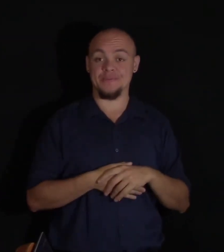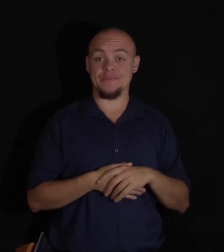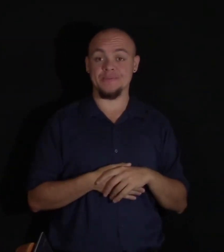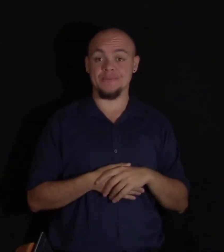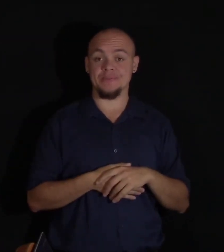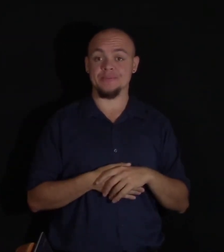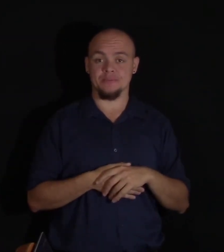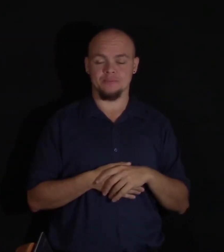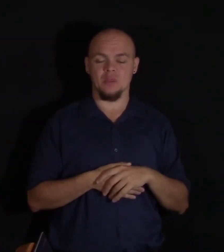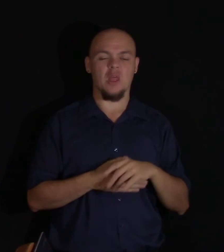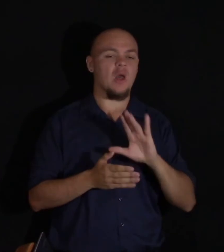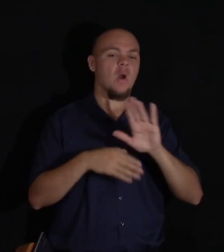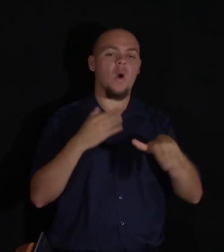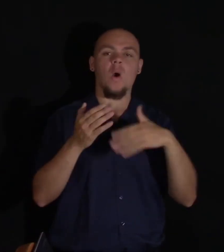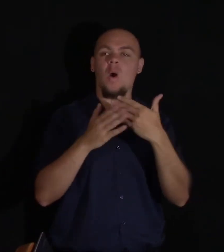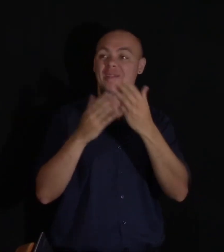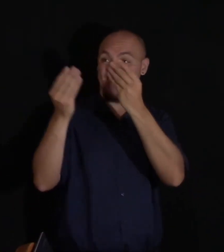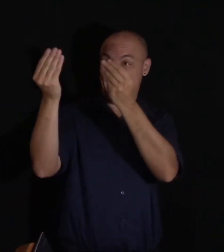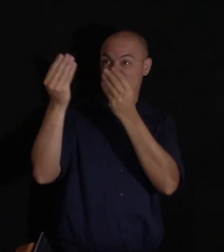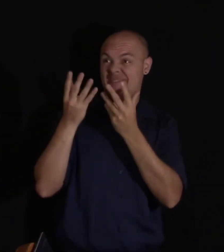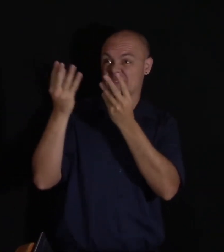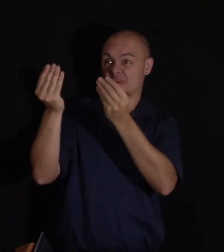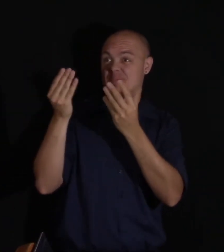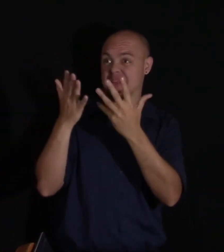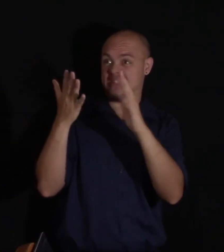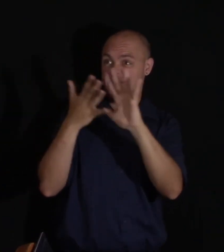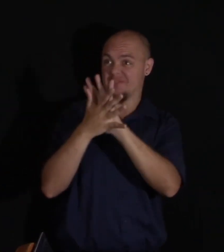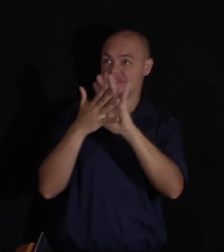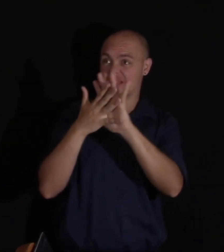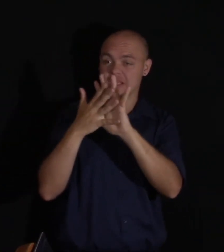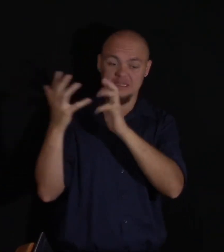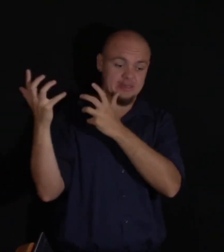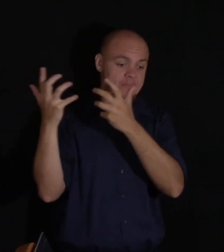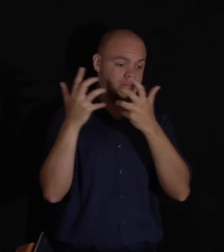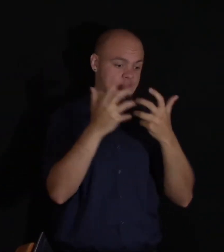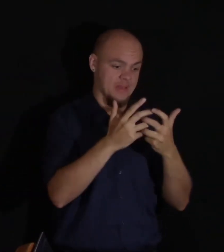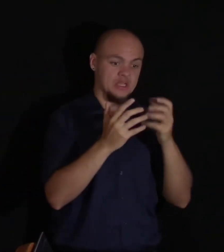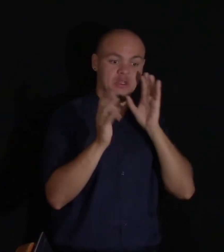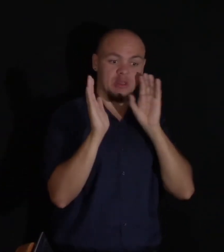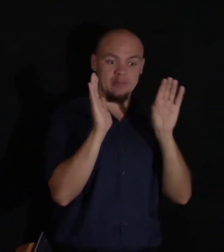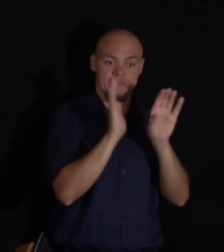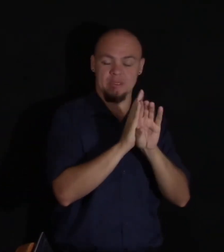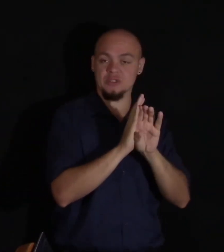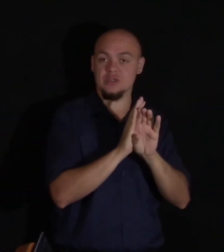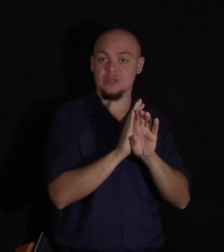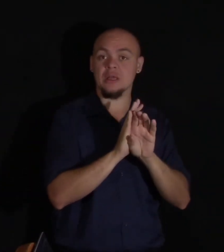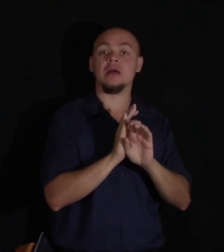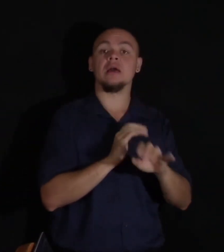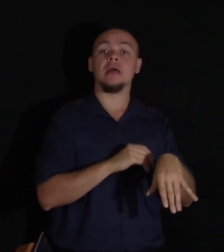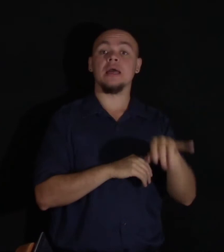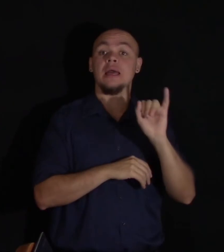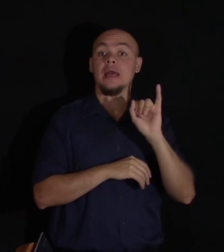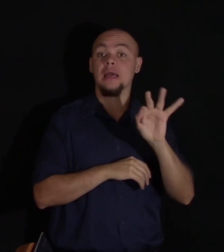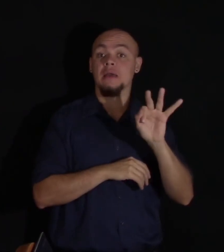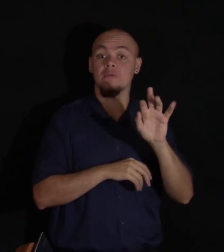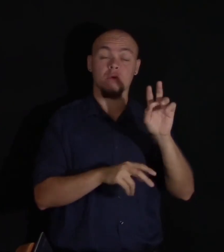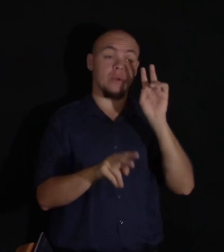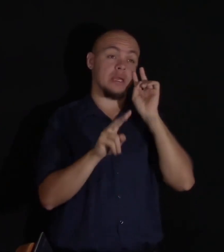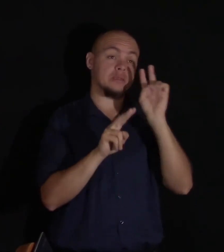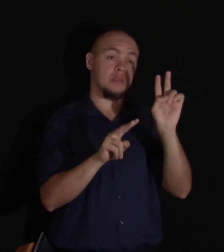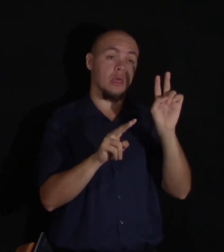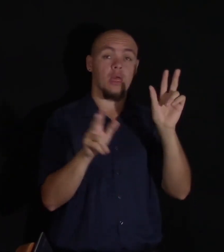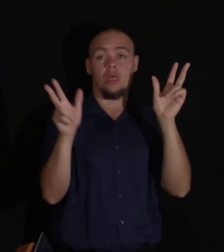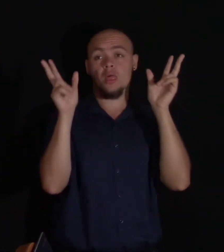So it filters all information according to the picture in our mind, so that we can see and